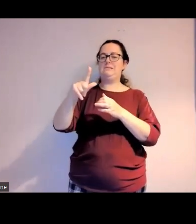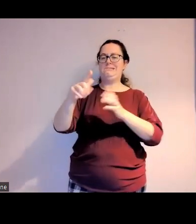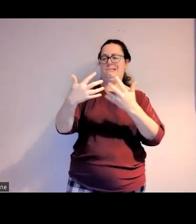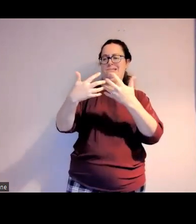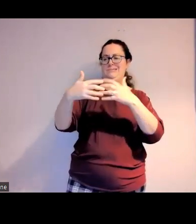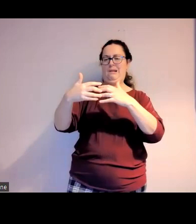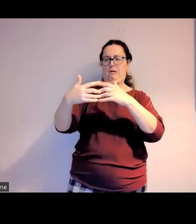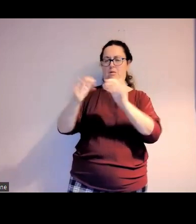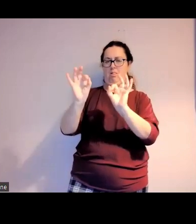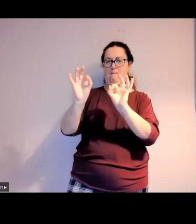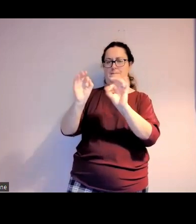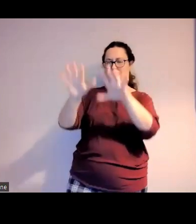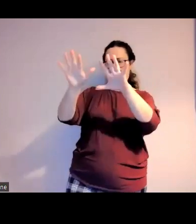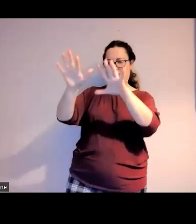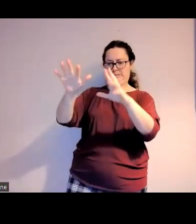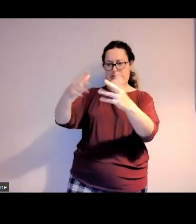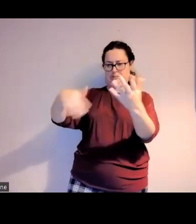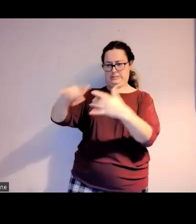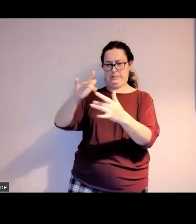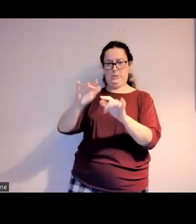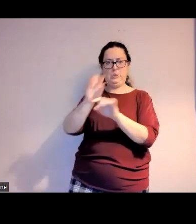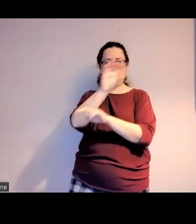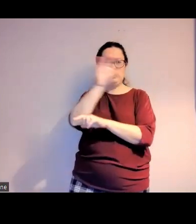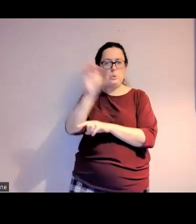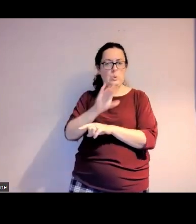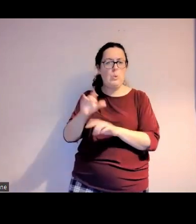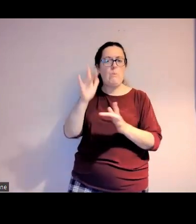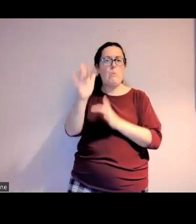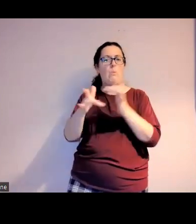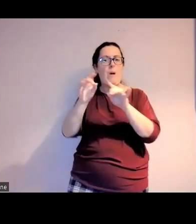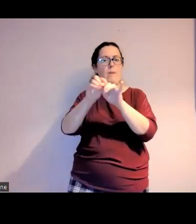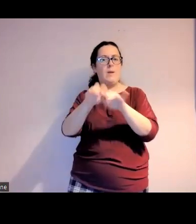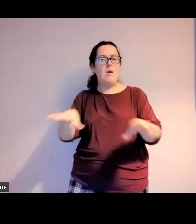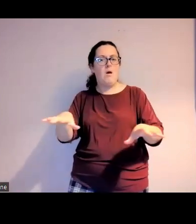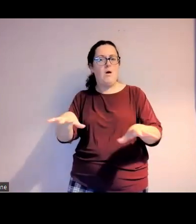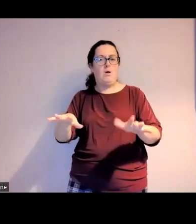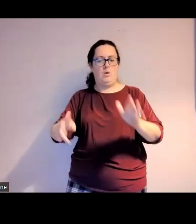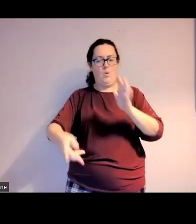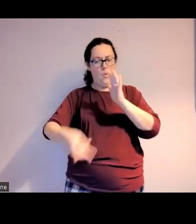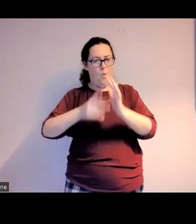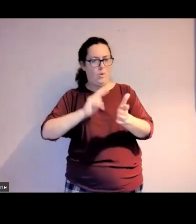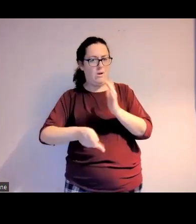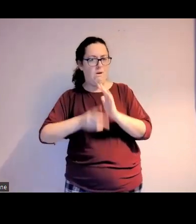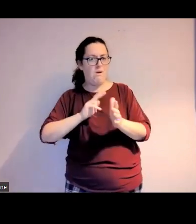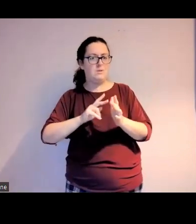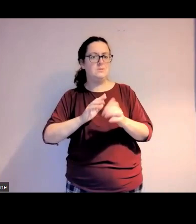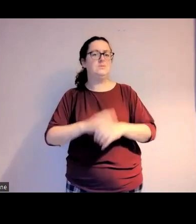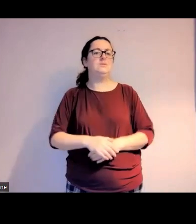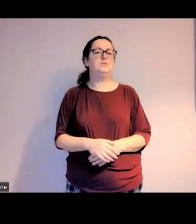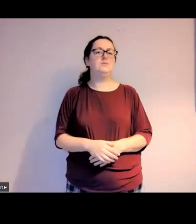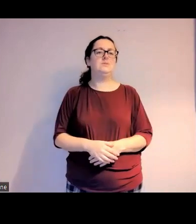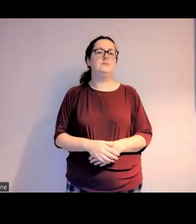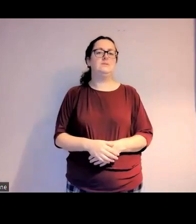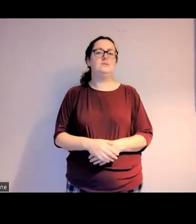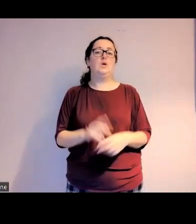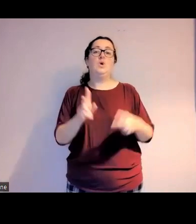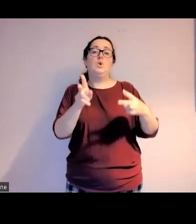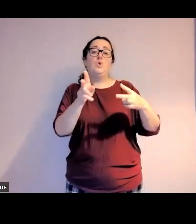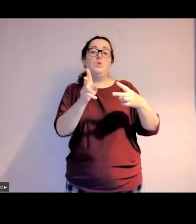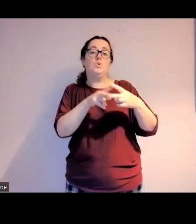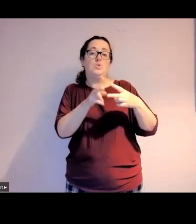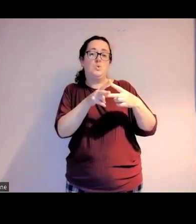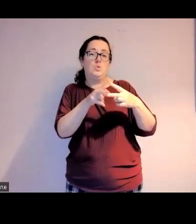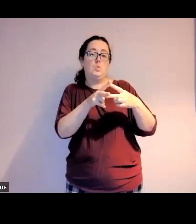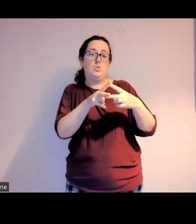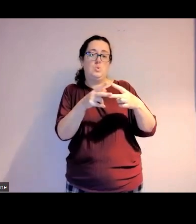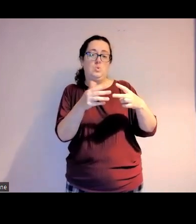getting all the Zoom and the webinar to work, and also for organising the event. Don't forget, those two things will be really